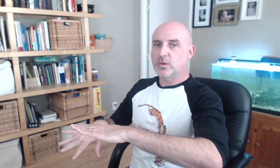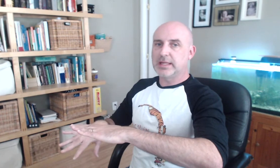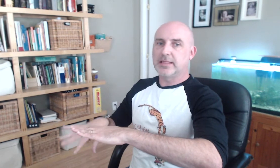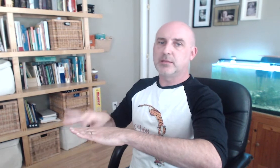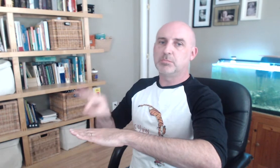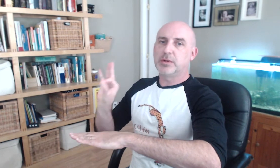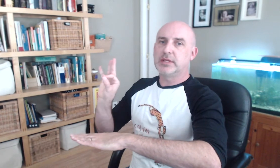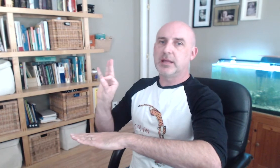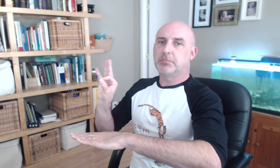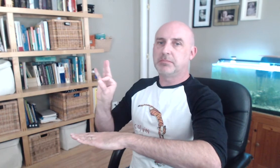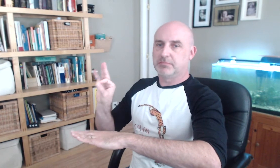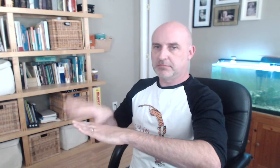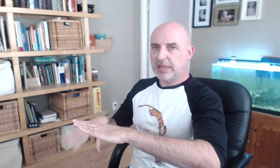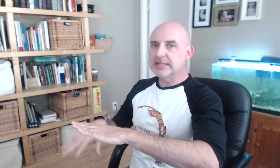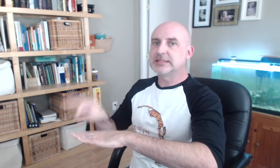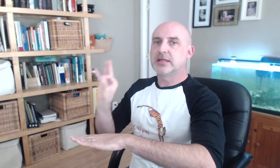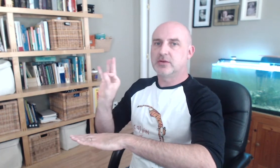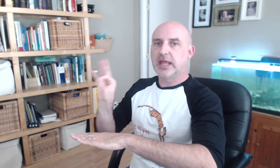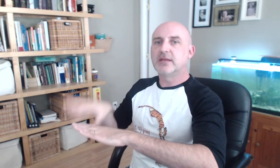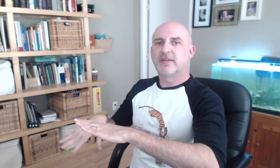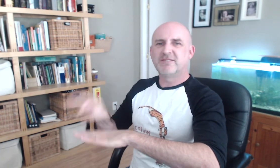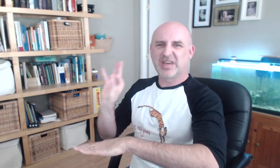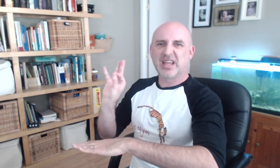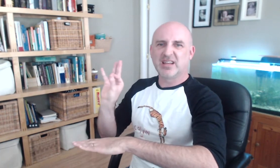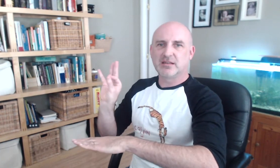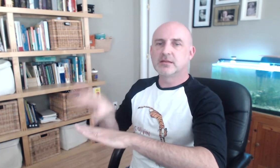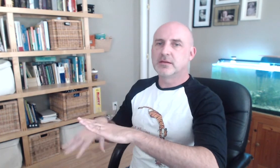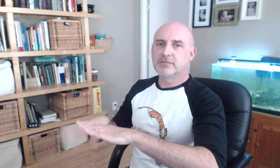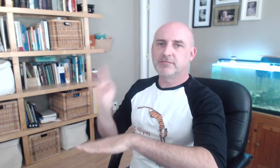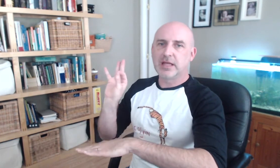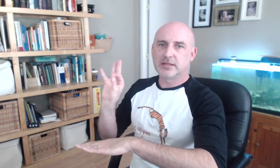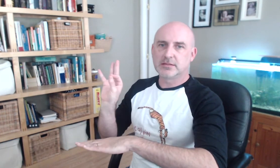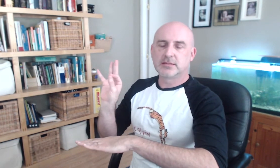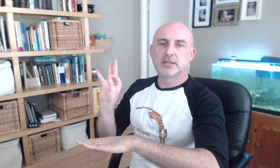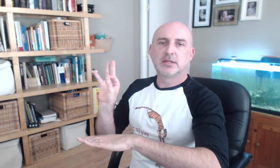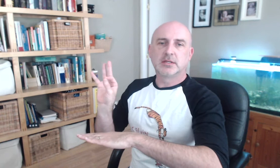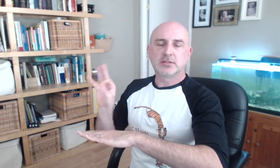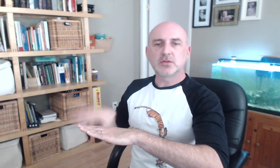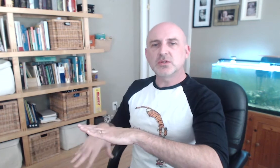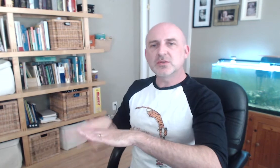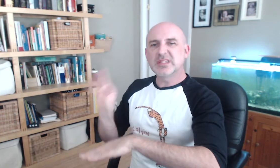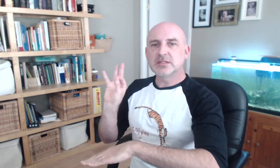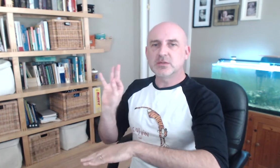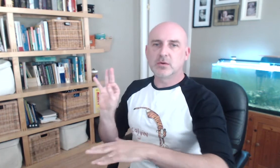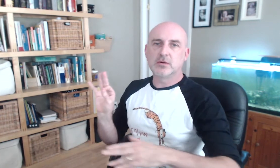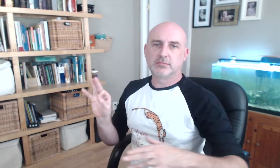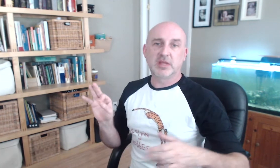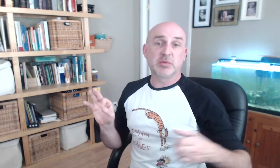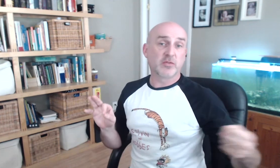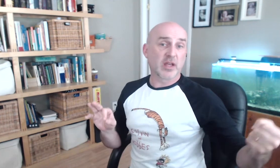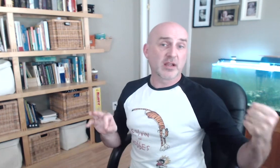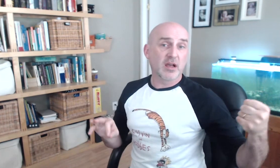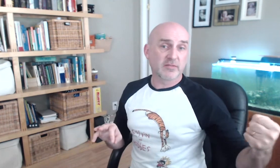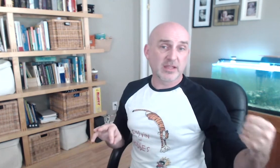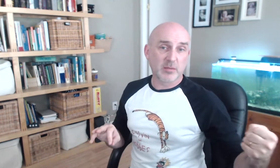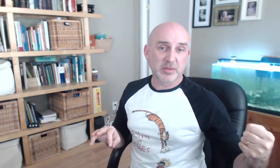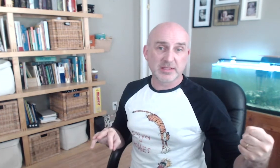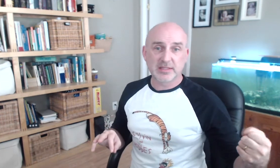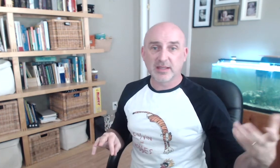and then pull it up past the other hand. Find, find. So you can do this, or maybe you've got a coffee cup in this